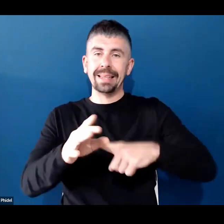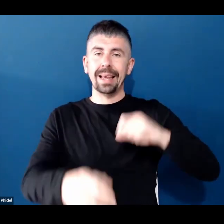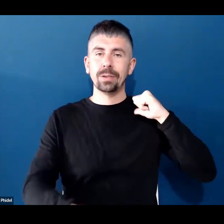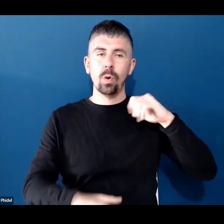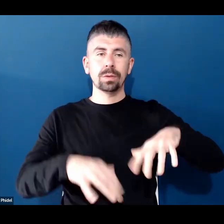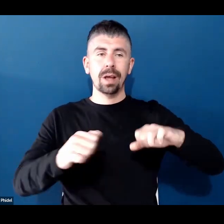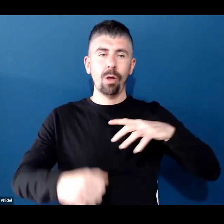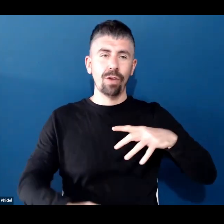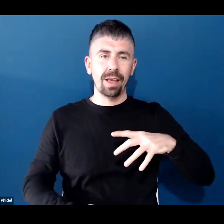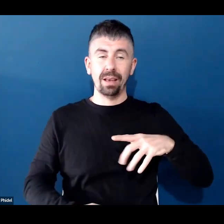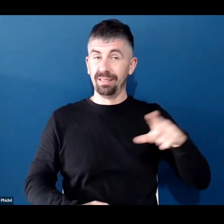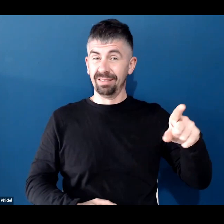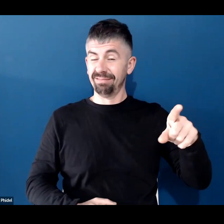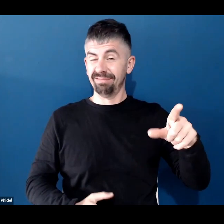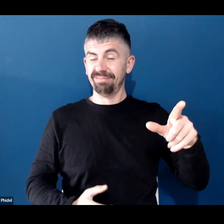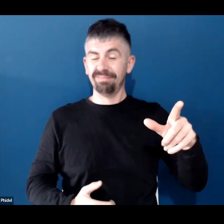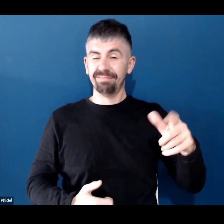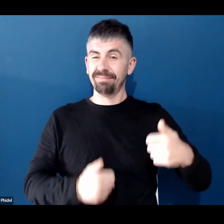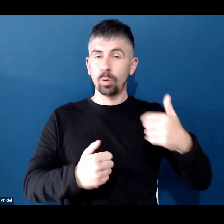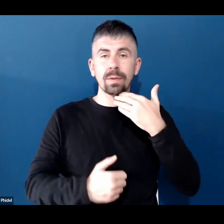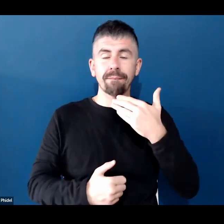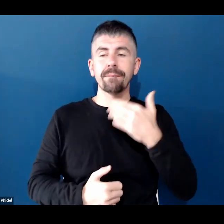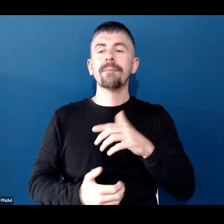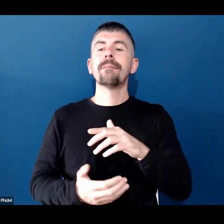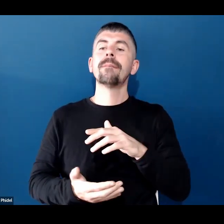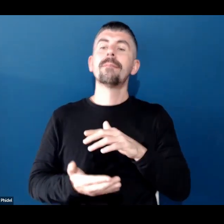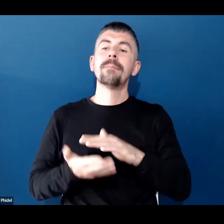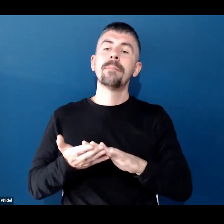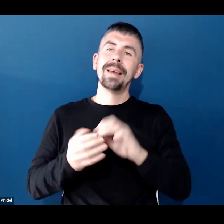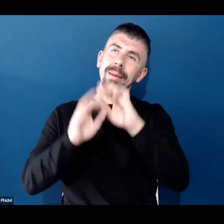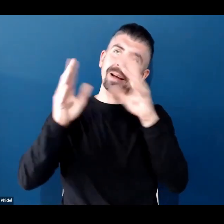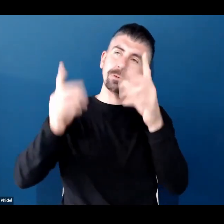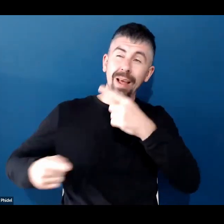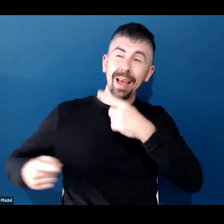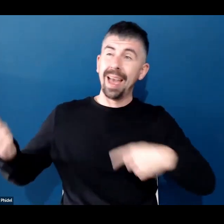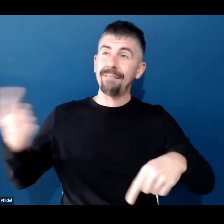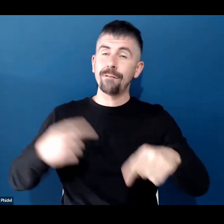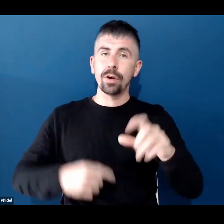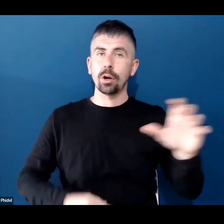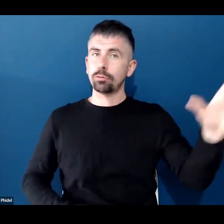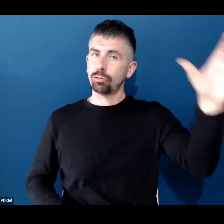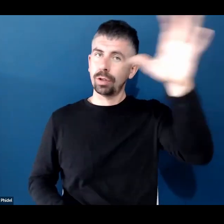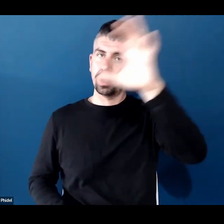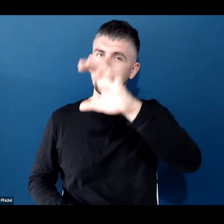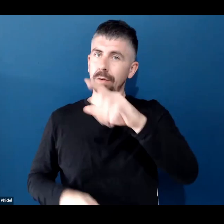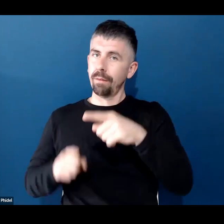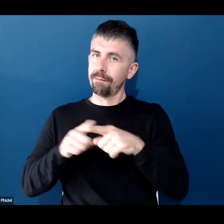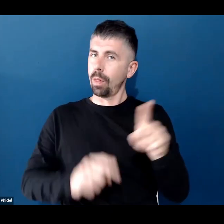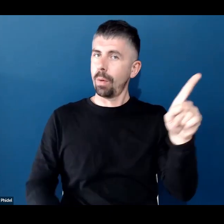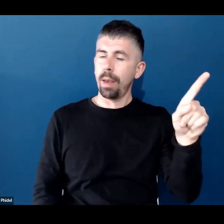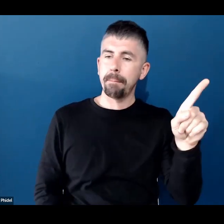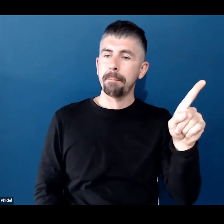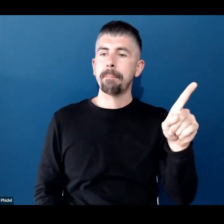possible. So assuming, like expecting every country right now to be able to do that, every country, let's say